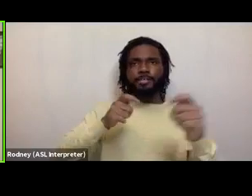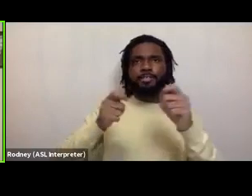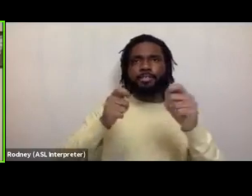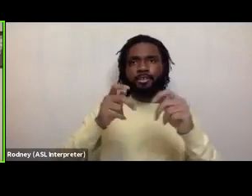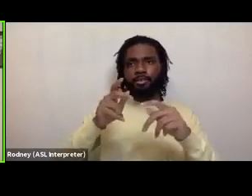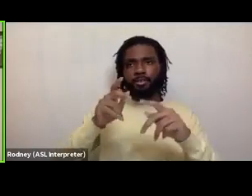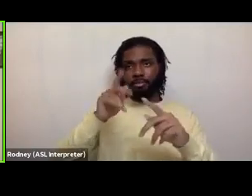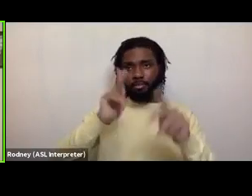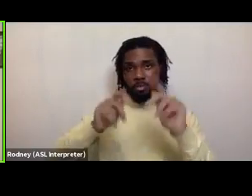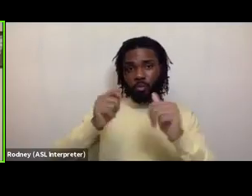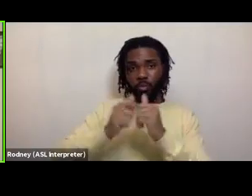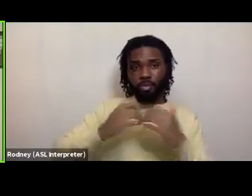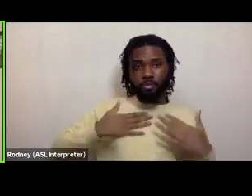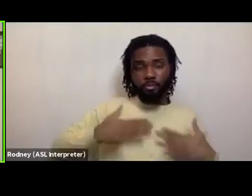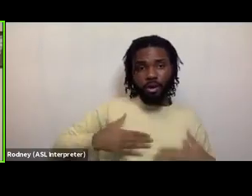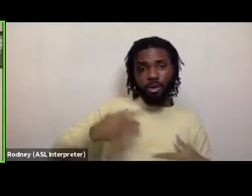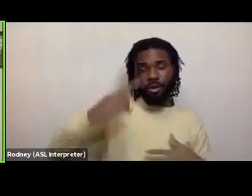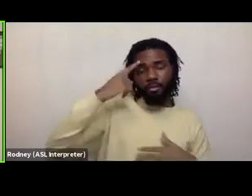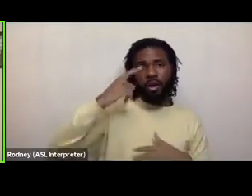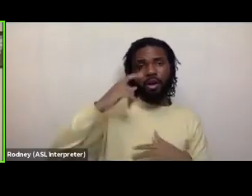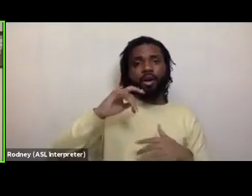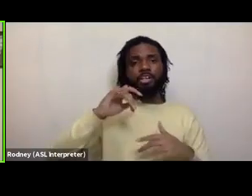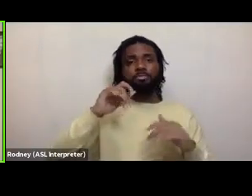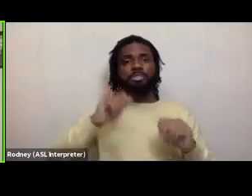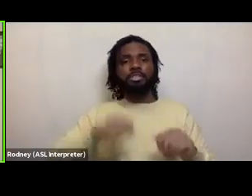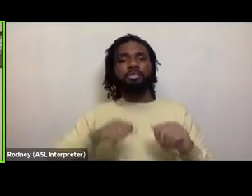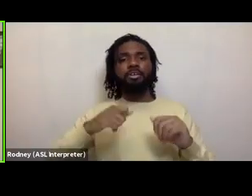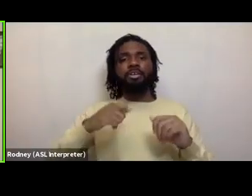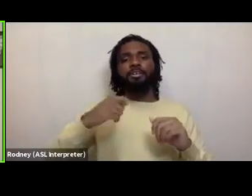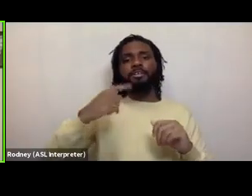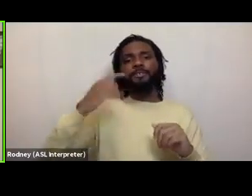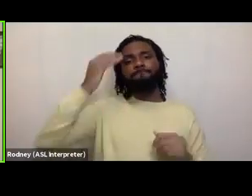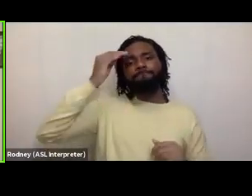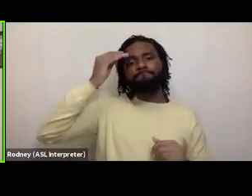notions of disease, of